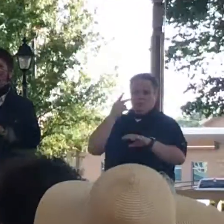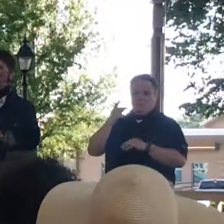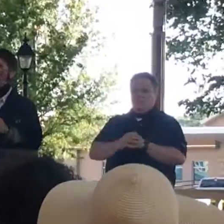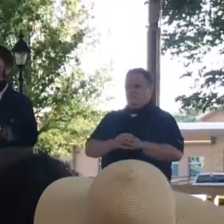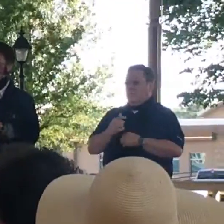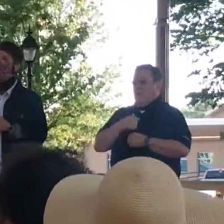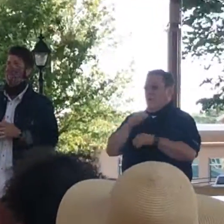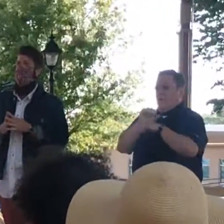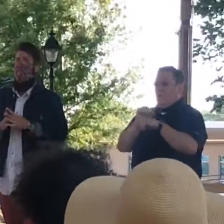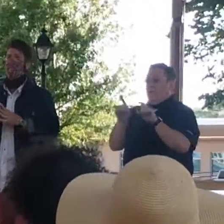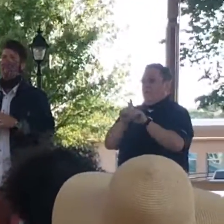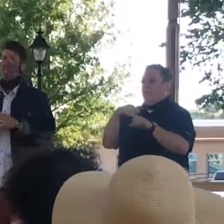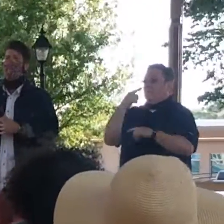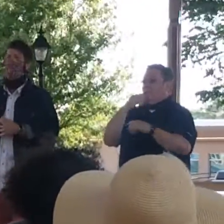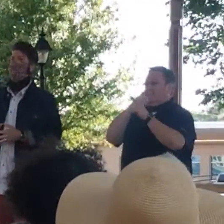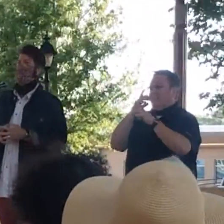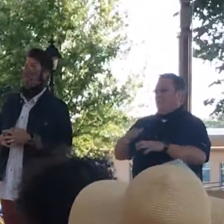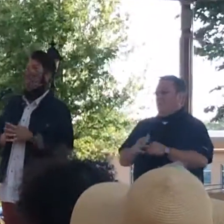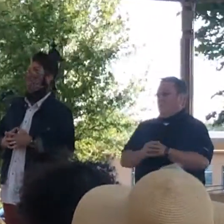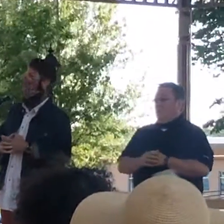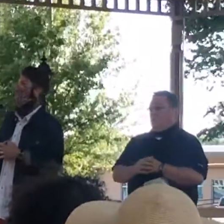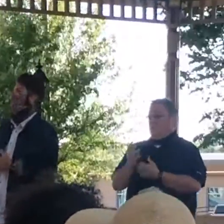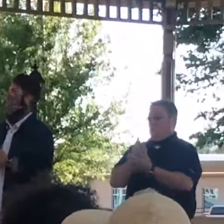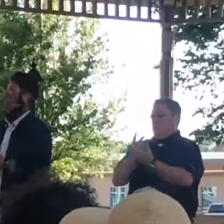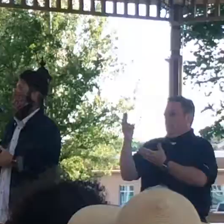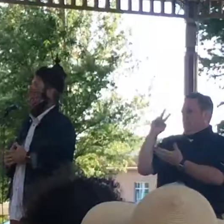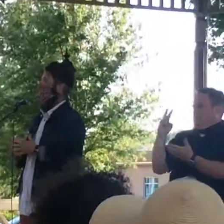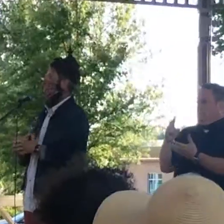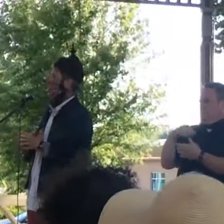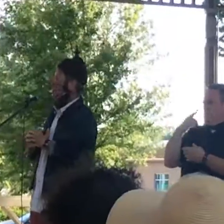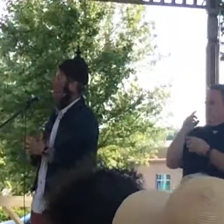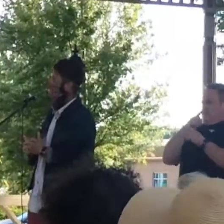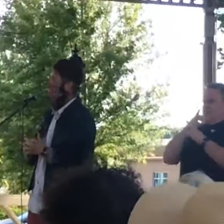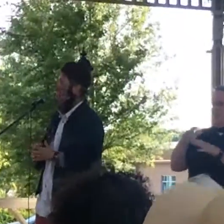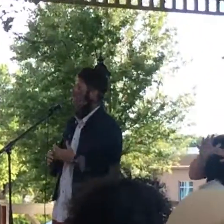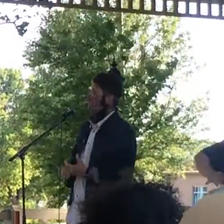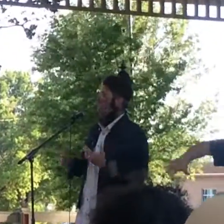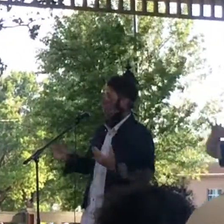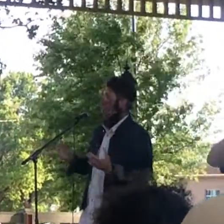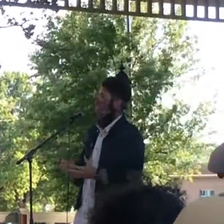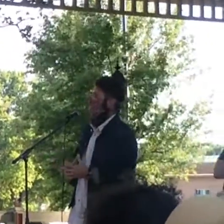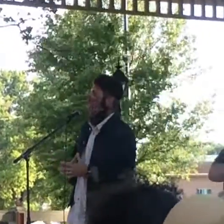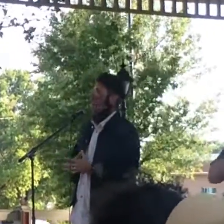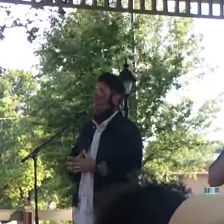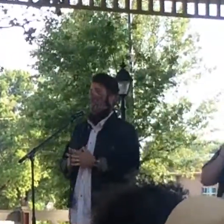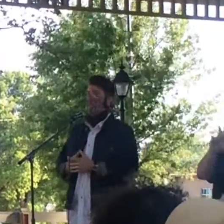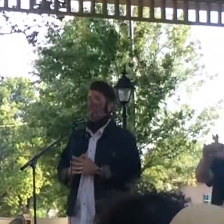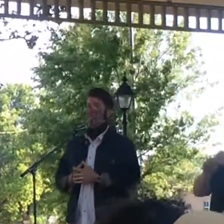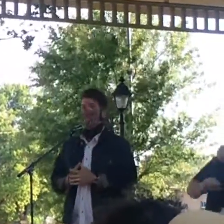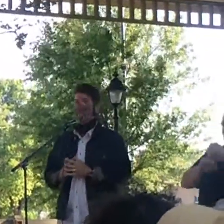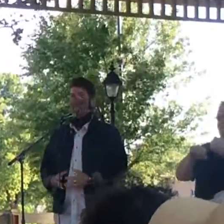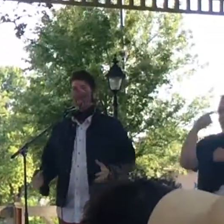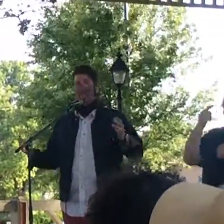So I worked as a public defender, and 2 weeks ago, public defenders across the country marched in support of